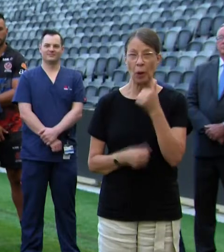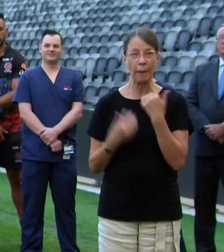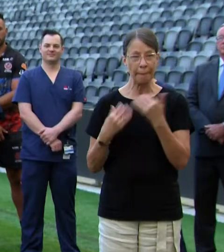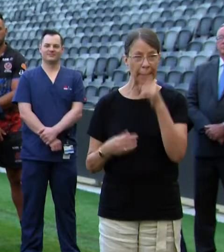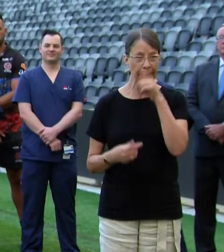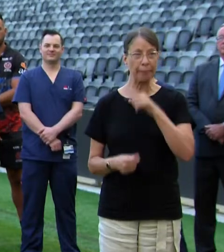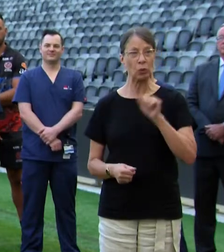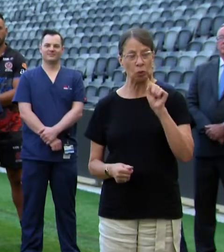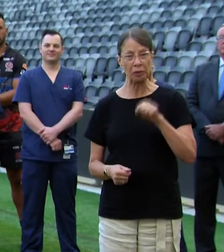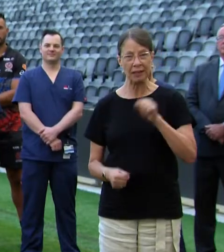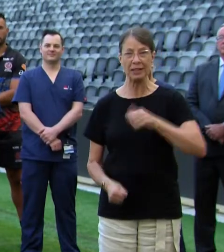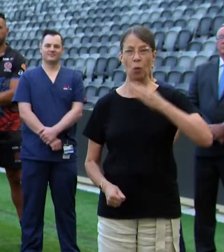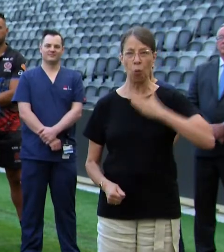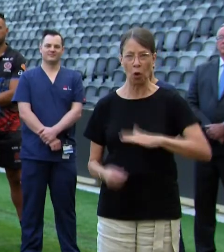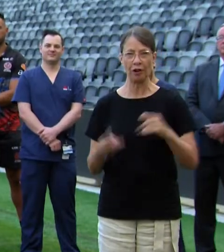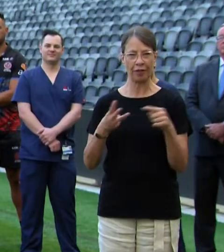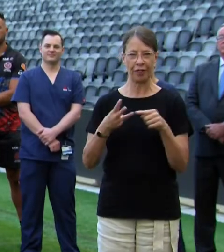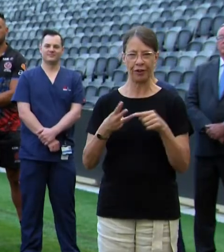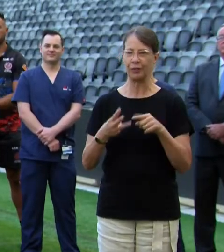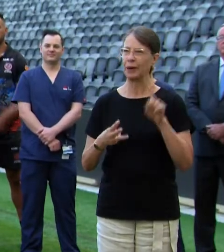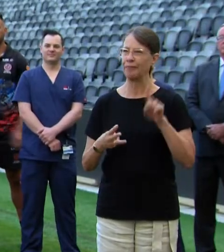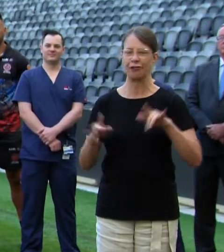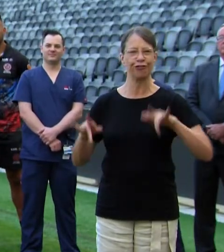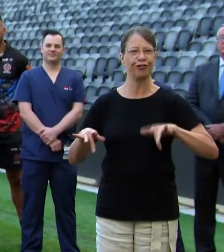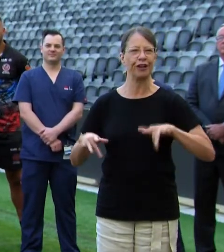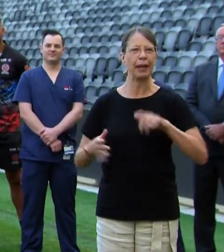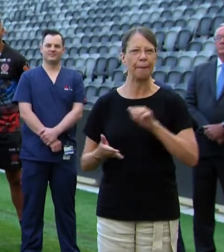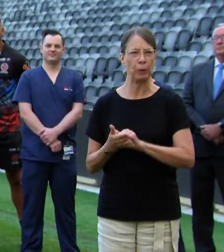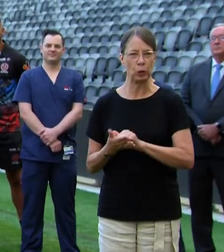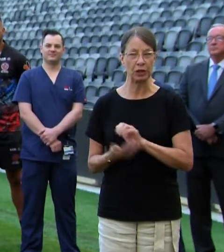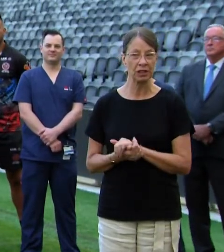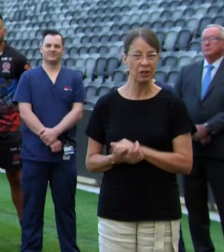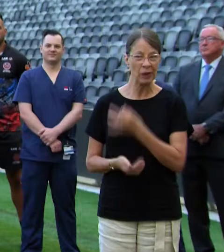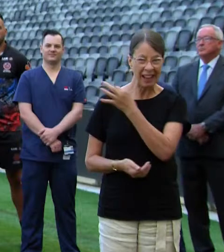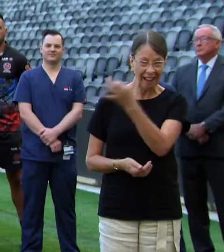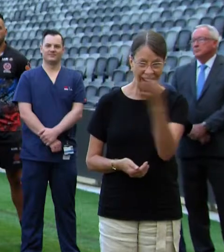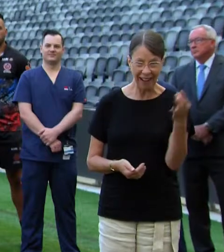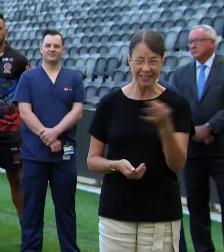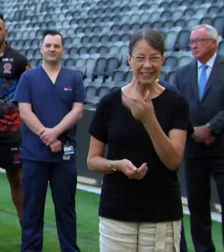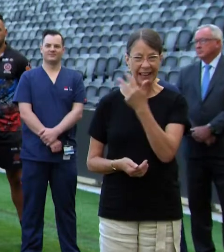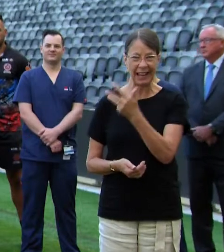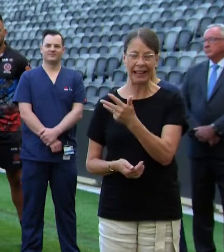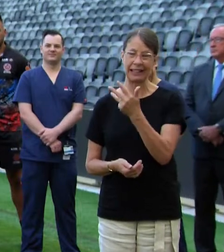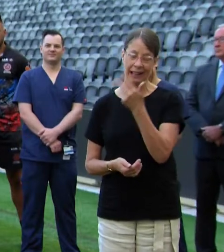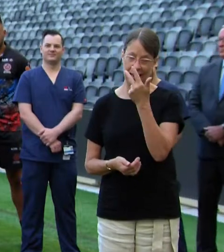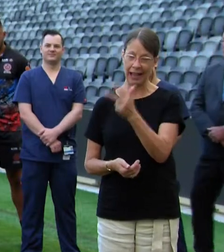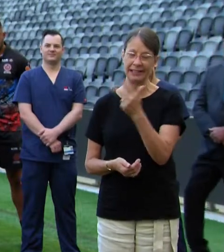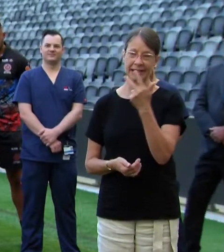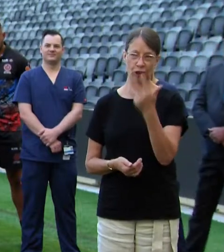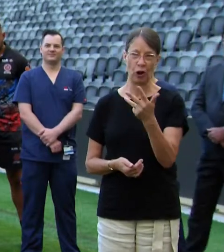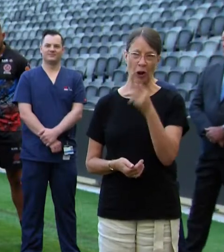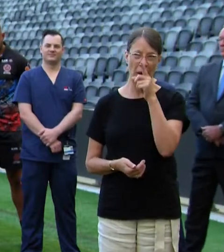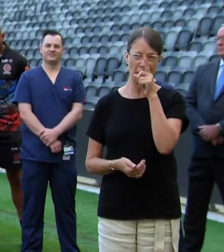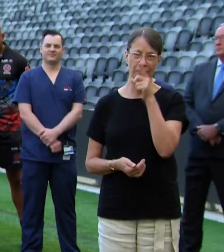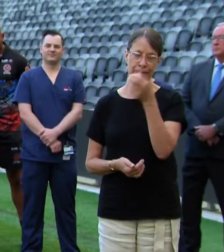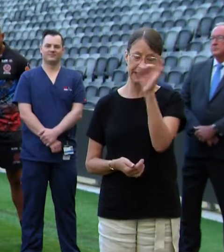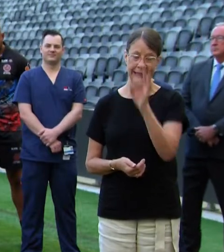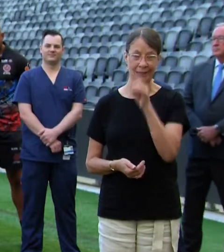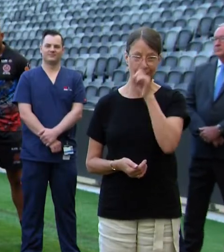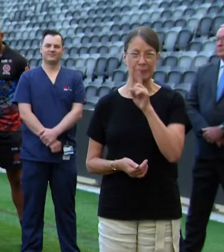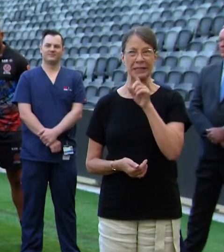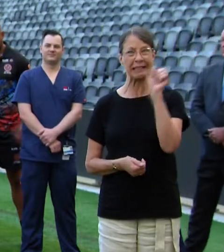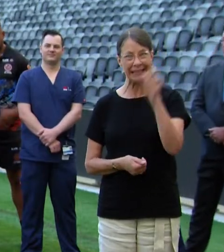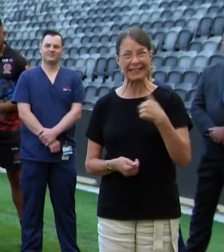for people to have that booster shot. 89% of respondents say that they will have the booster, so it's just a matter